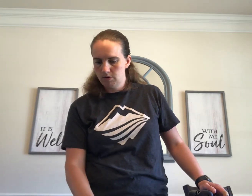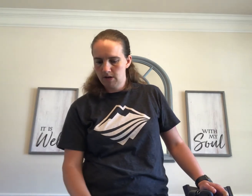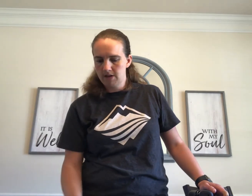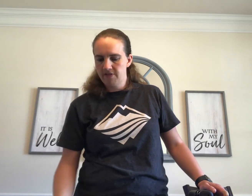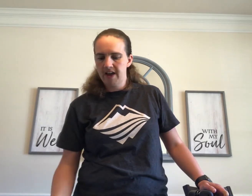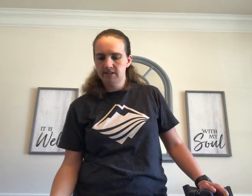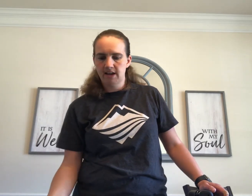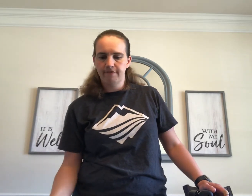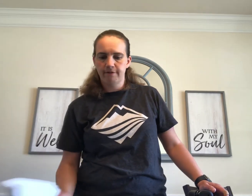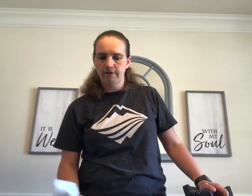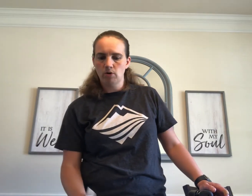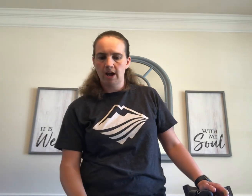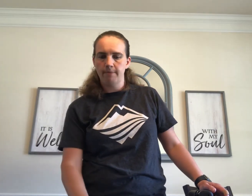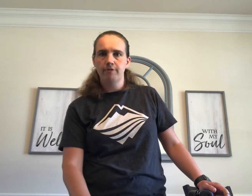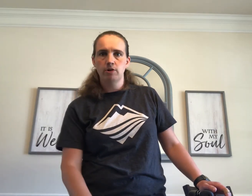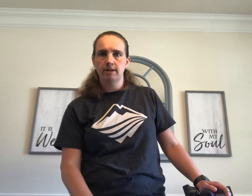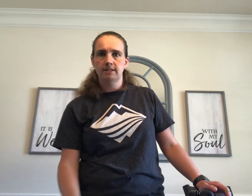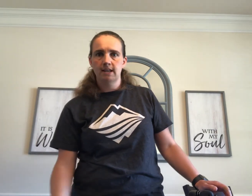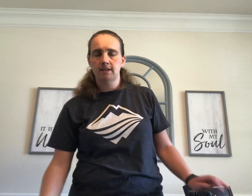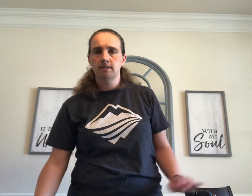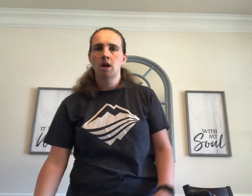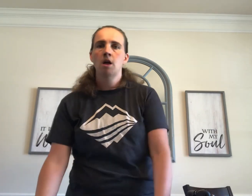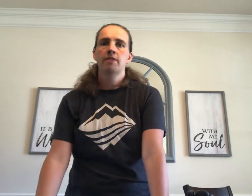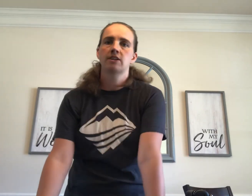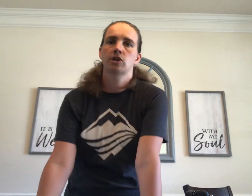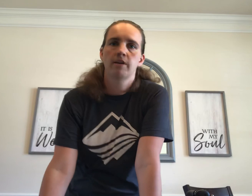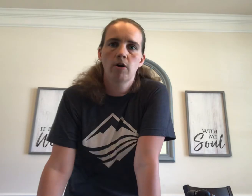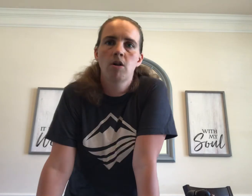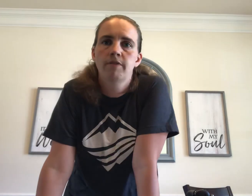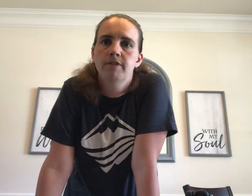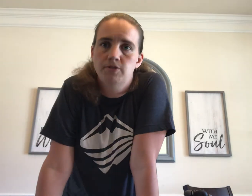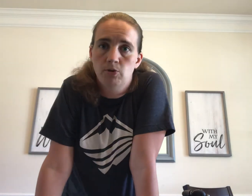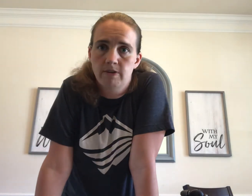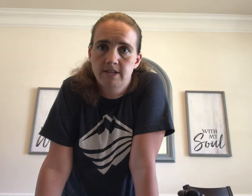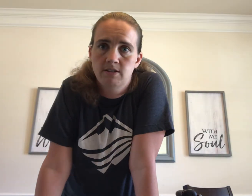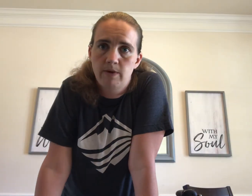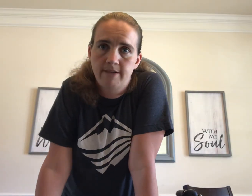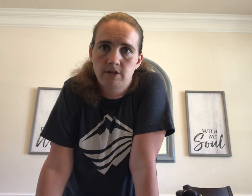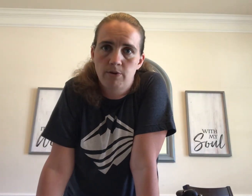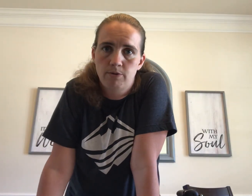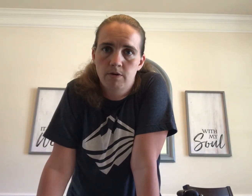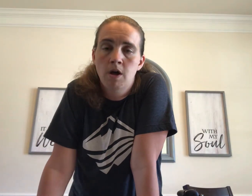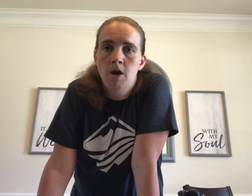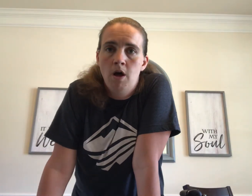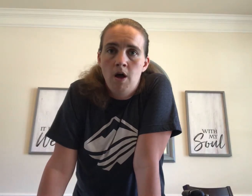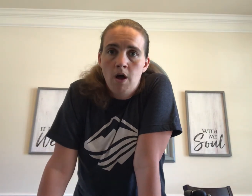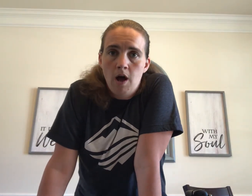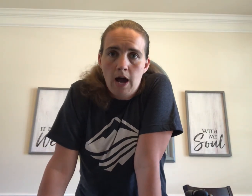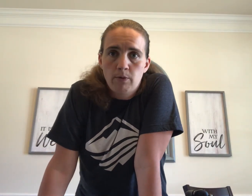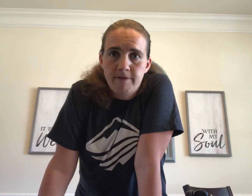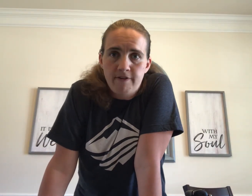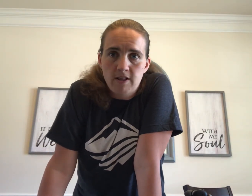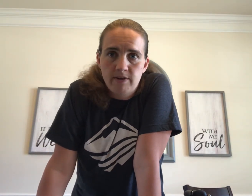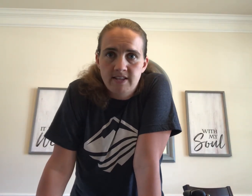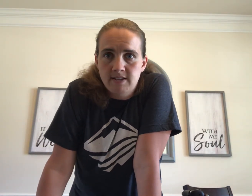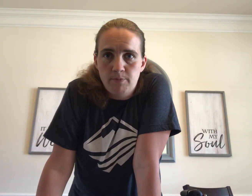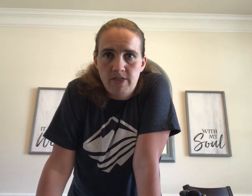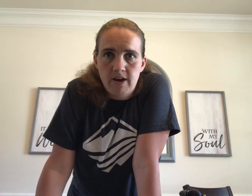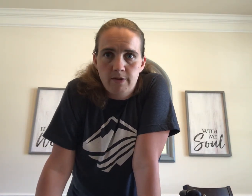Okay, that is it for vocab for Unit 6. That should cover all of the stories that we have to go through. I will be following this up with another